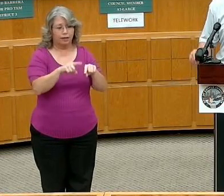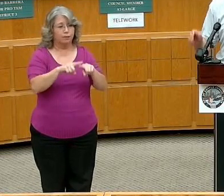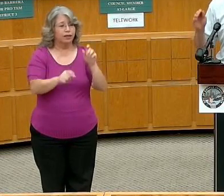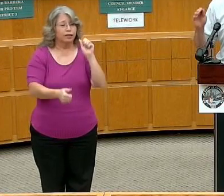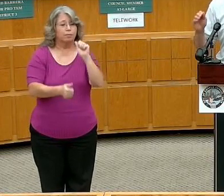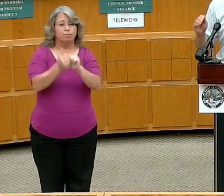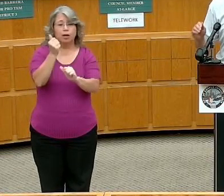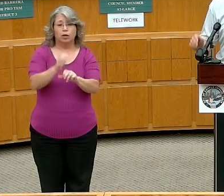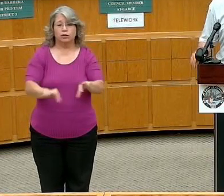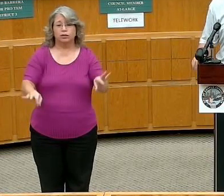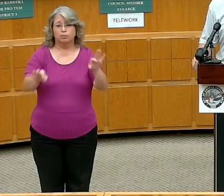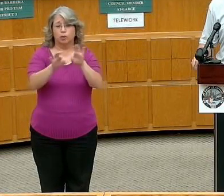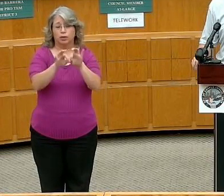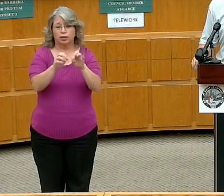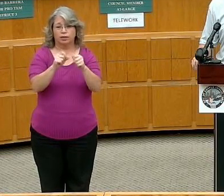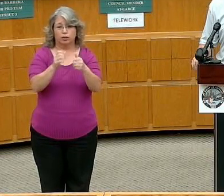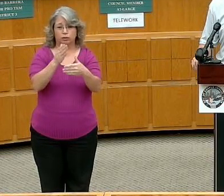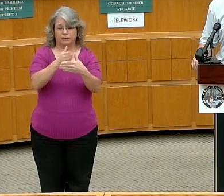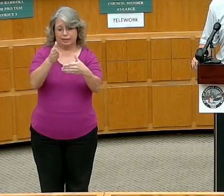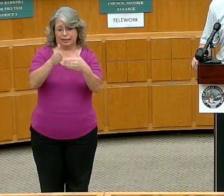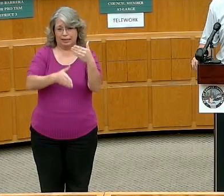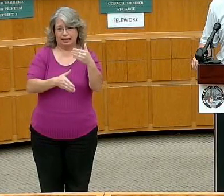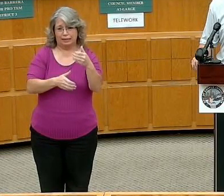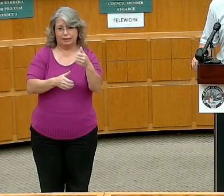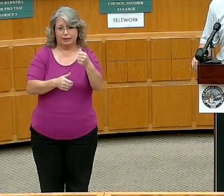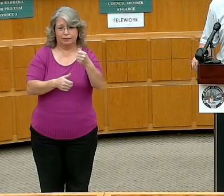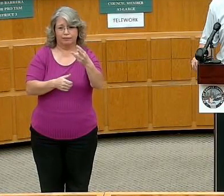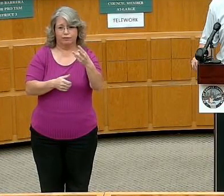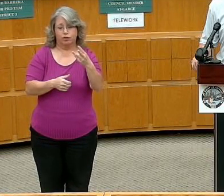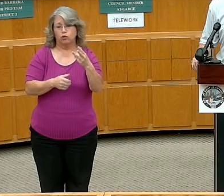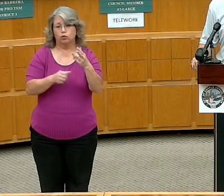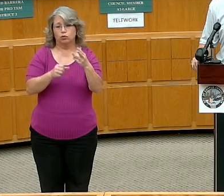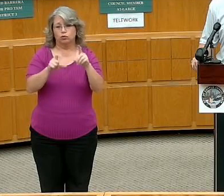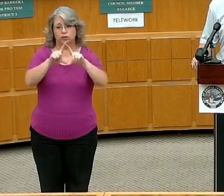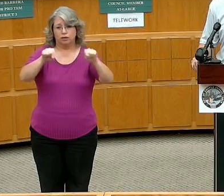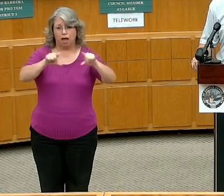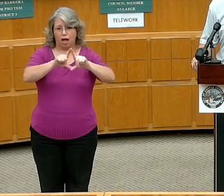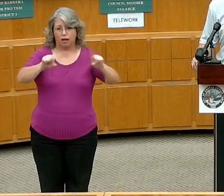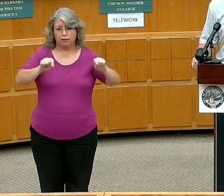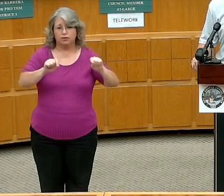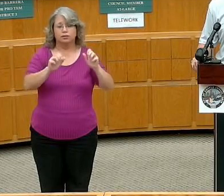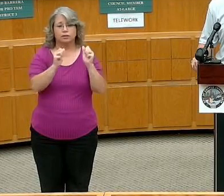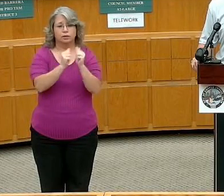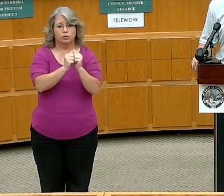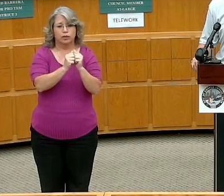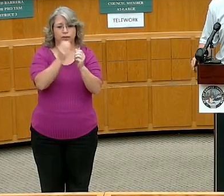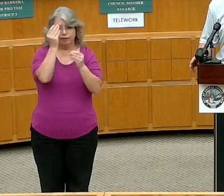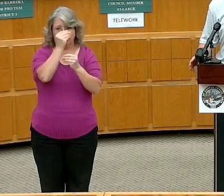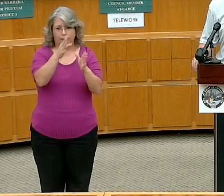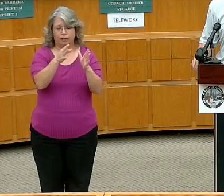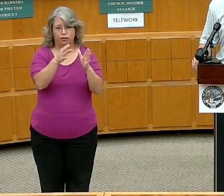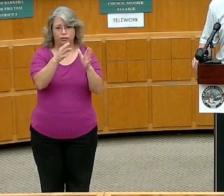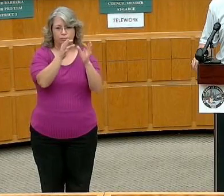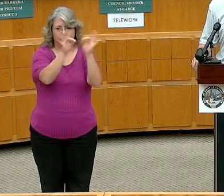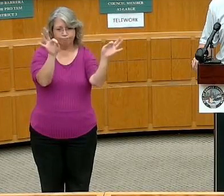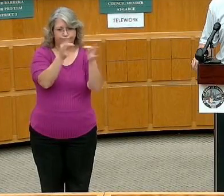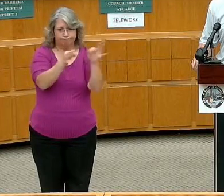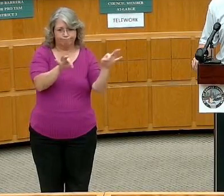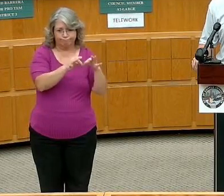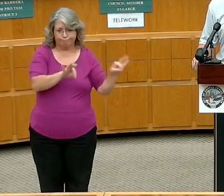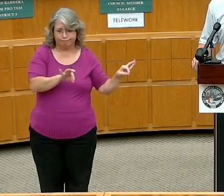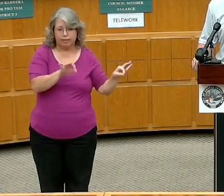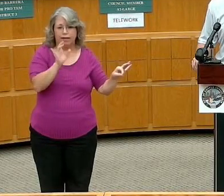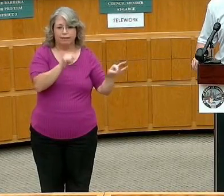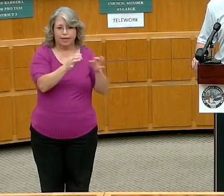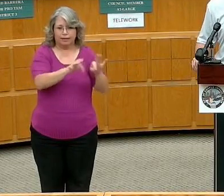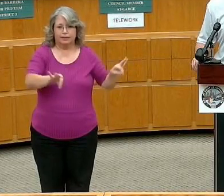text slides that have the bulleted text statements, that's basically what the graphs show. So you don't have to understand the graph so much as